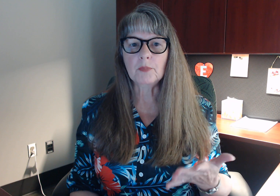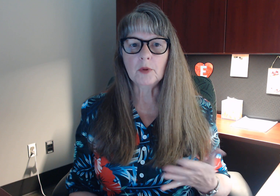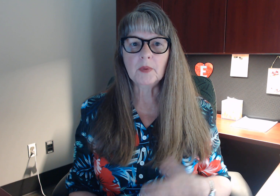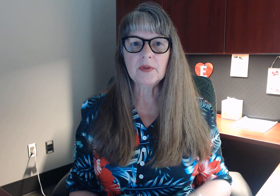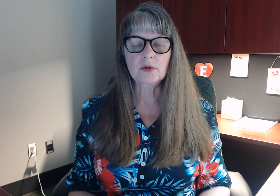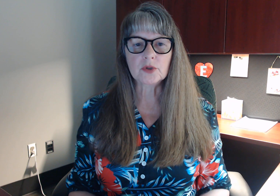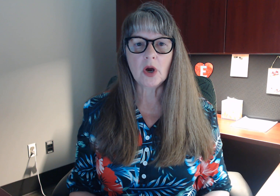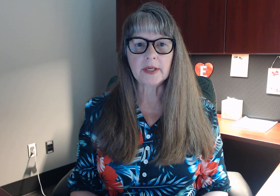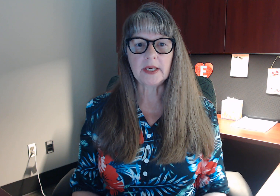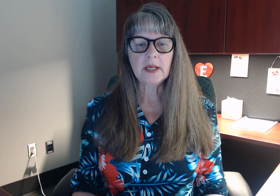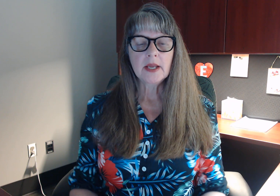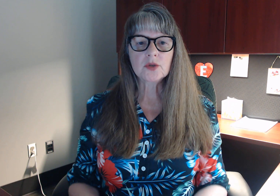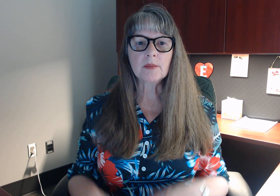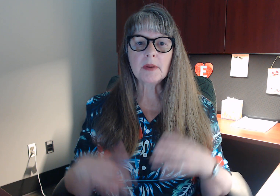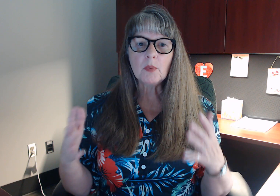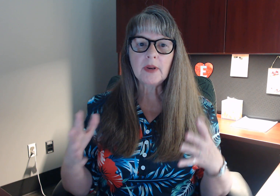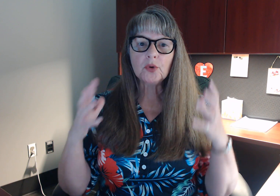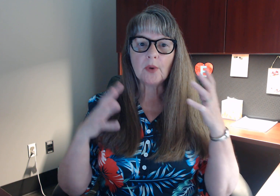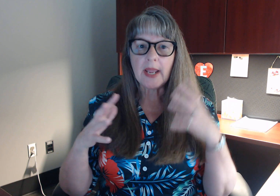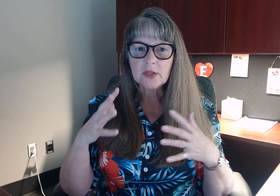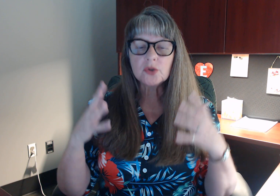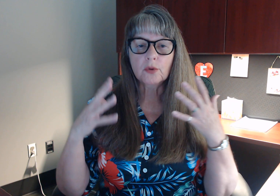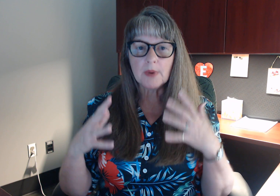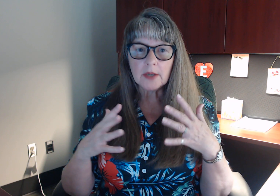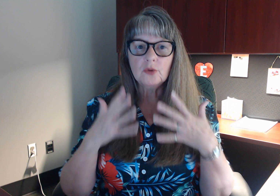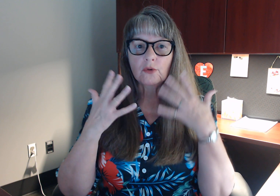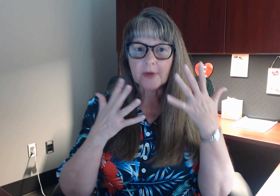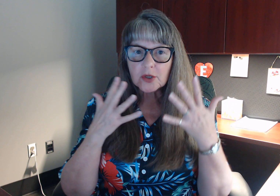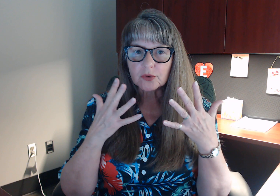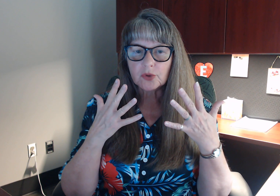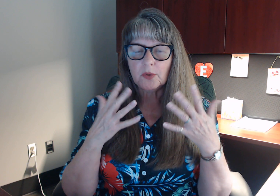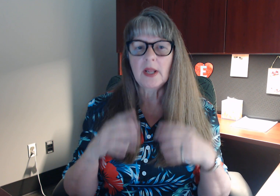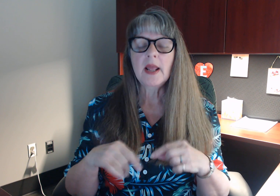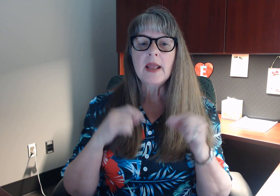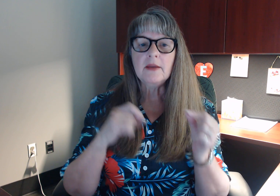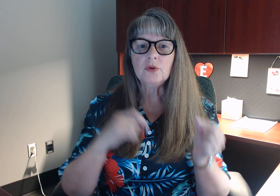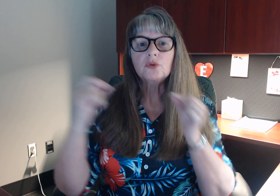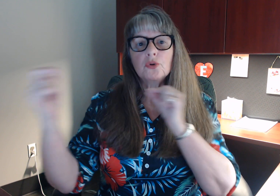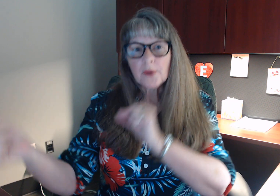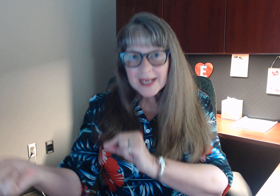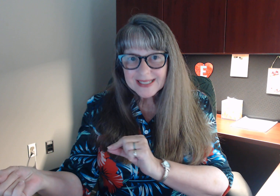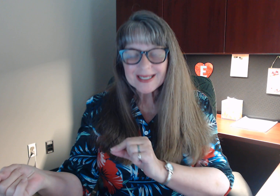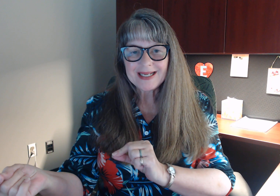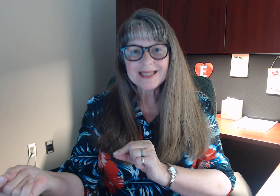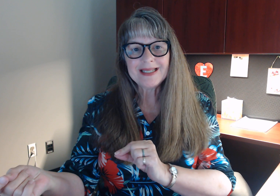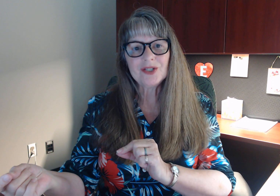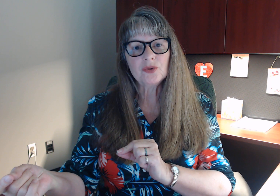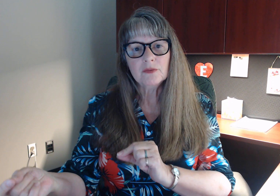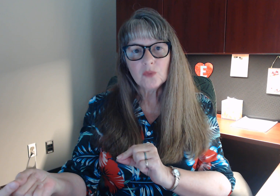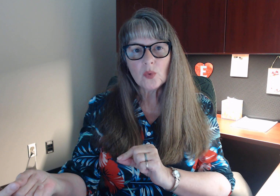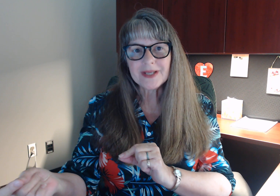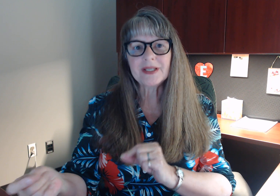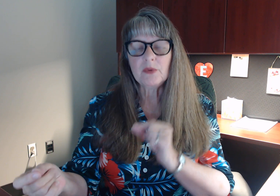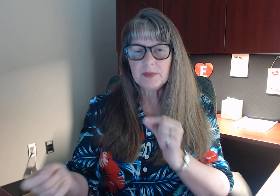appropriate way that you're talking. So remember, whatever your hands and your body and your facials doing, if you translated it into a voice, it would be